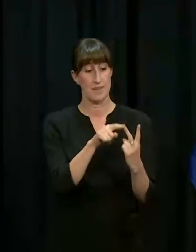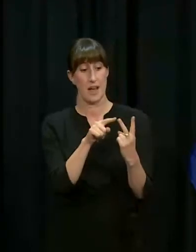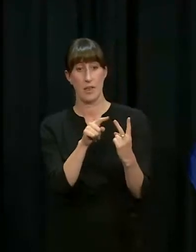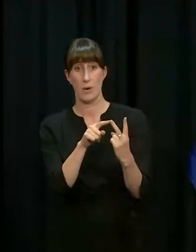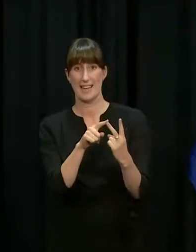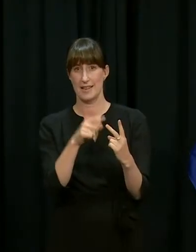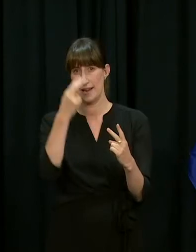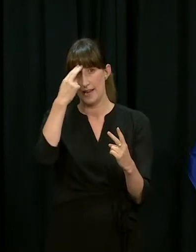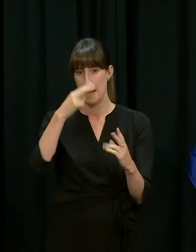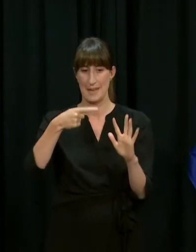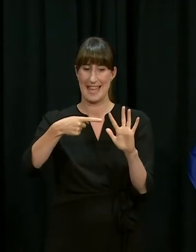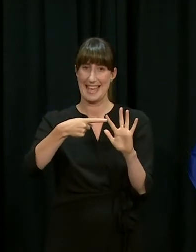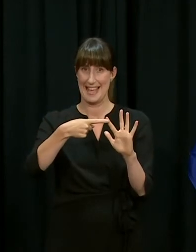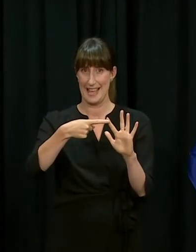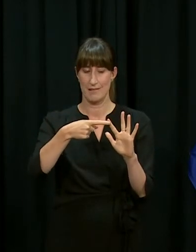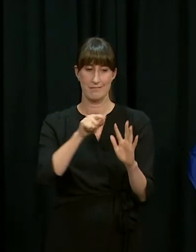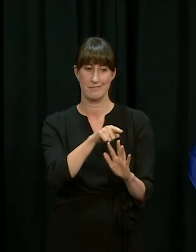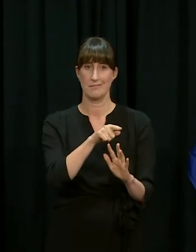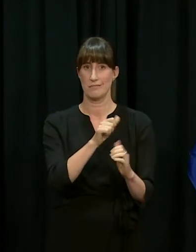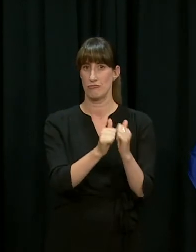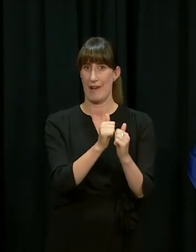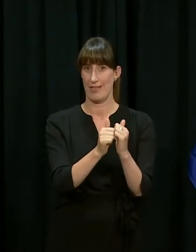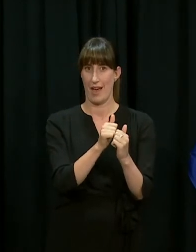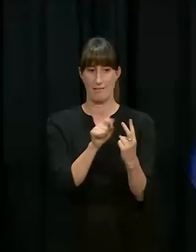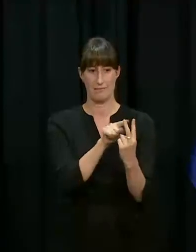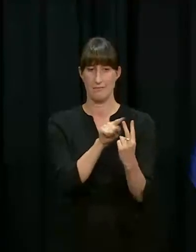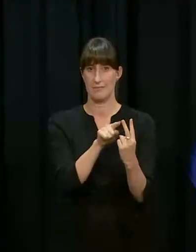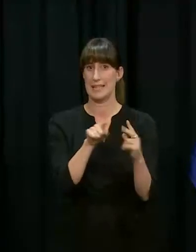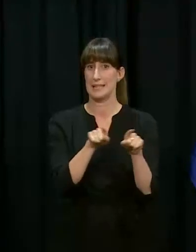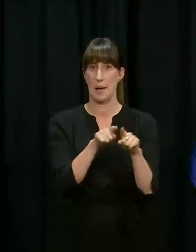new case's sibling from the same household.